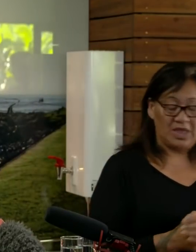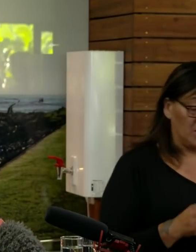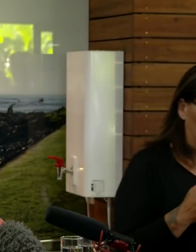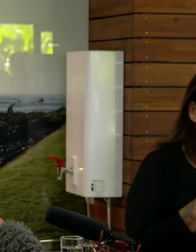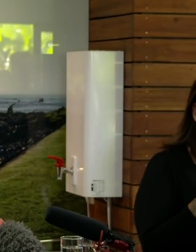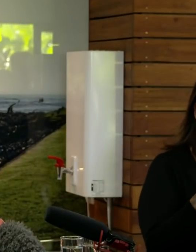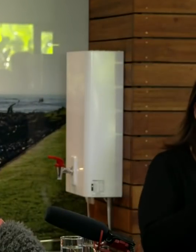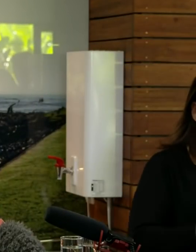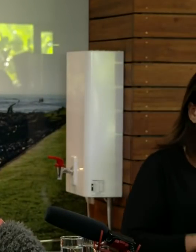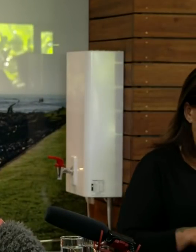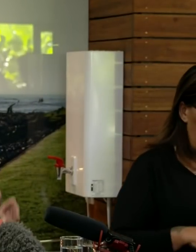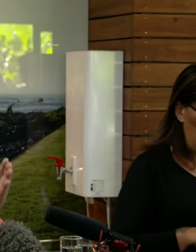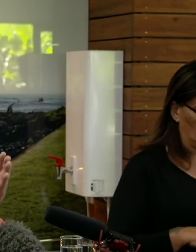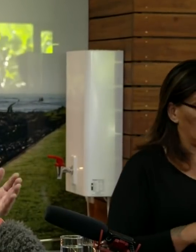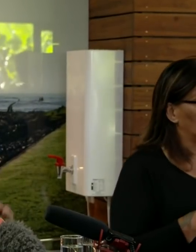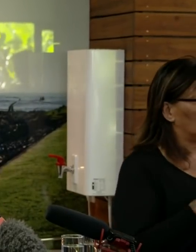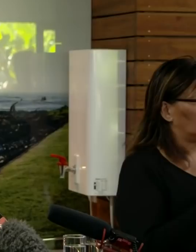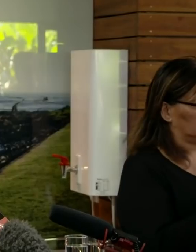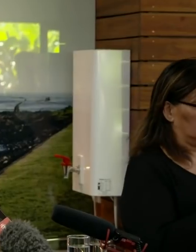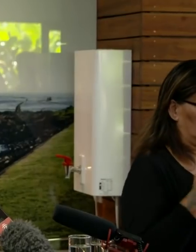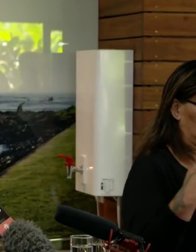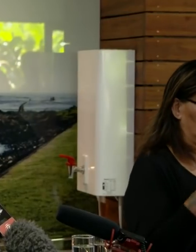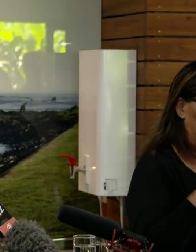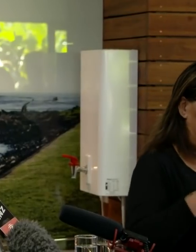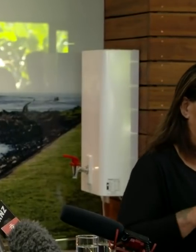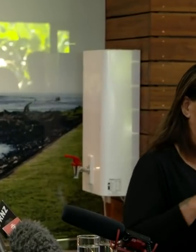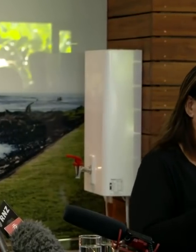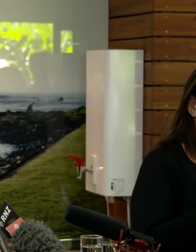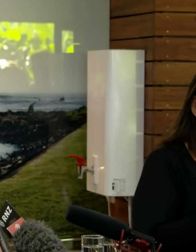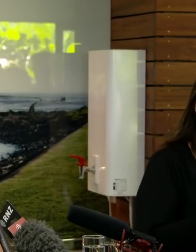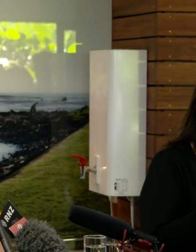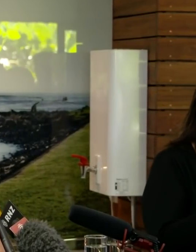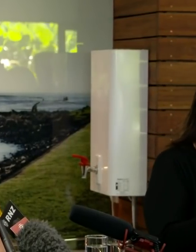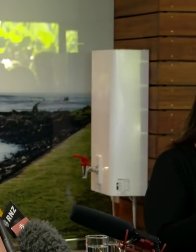kia tātou katoa, te atawhai o tō tātou ariki a ihu karaiti, me